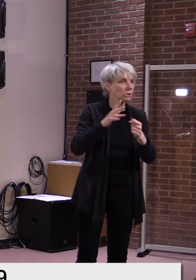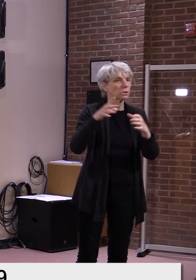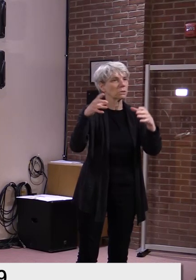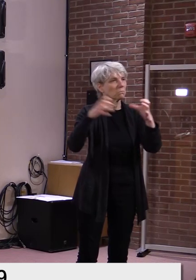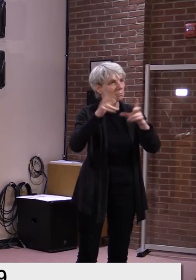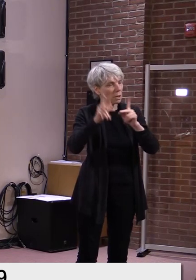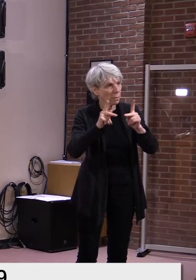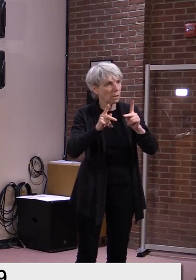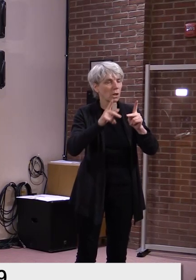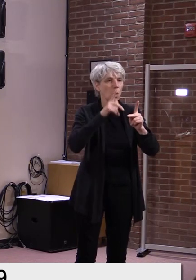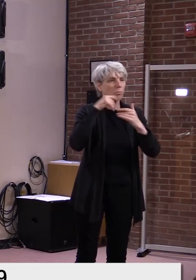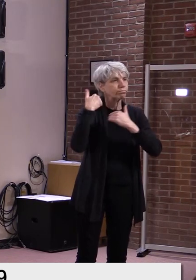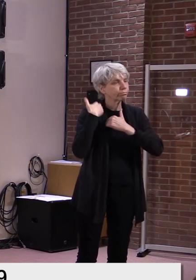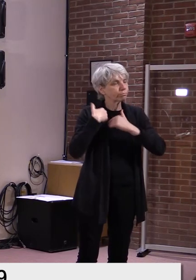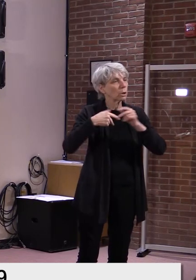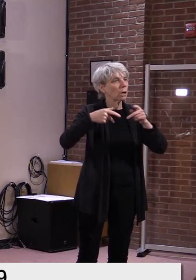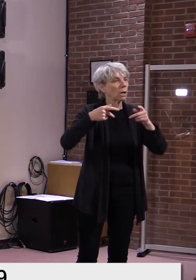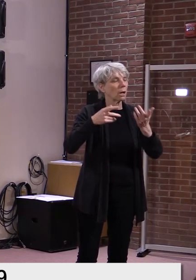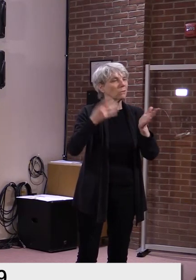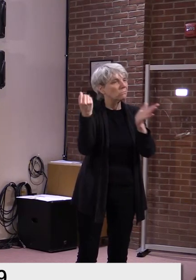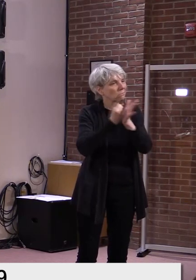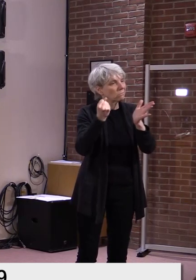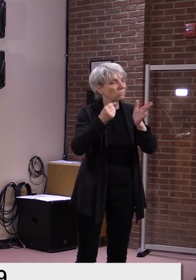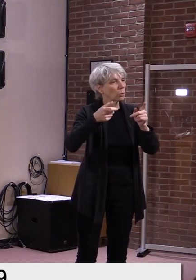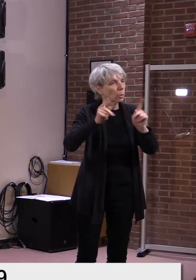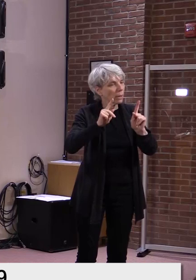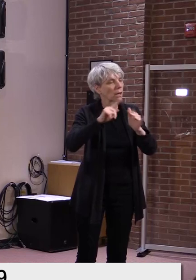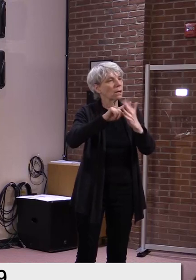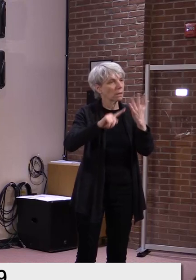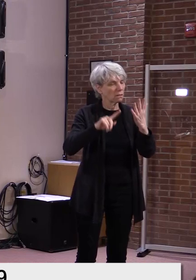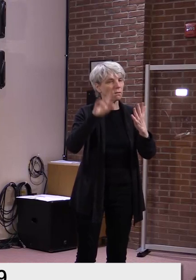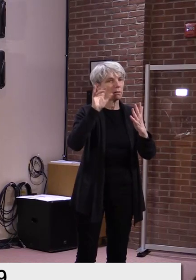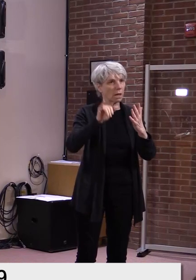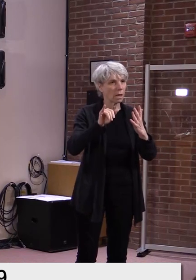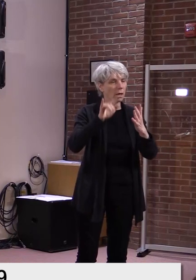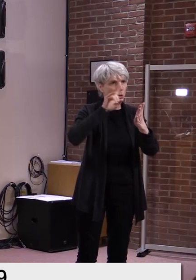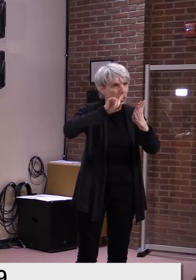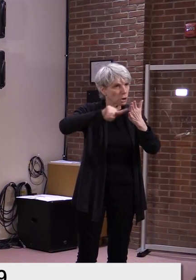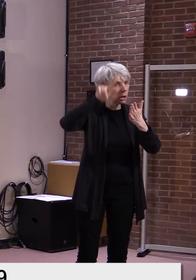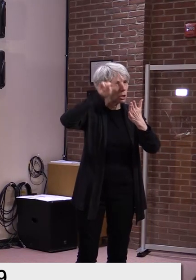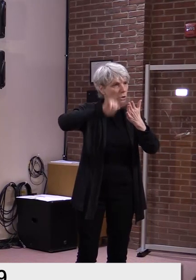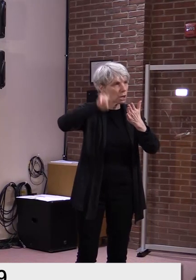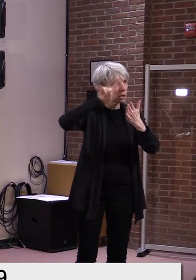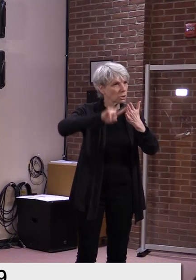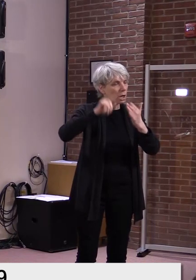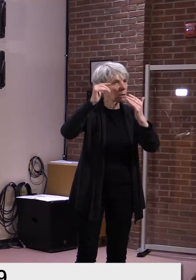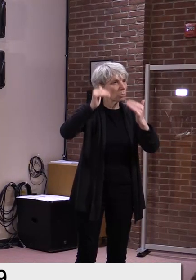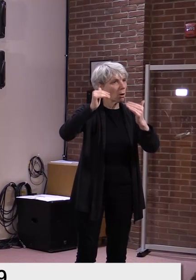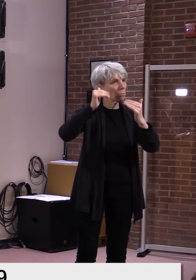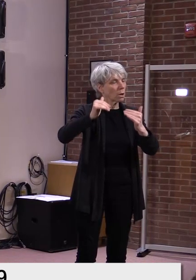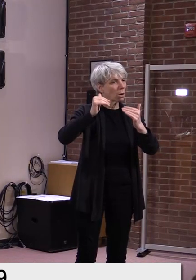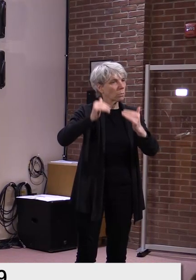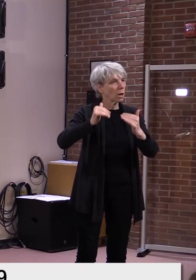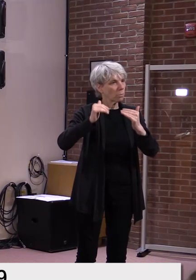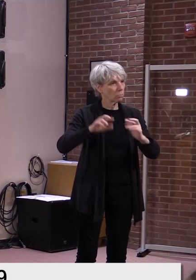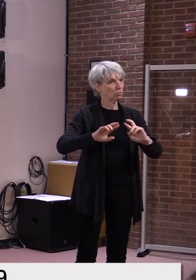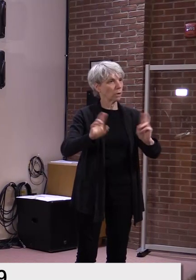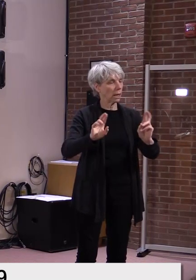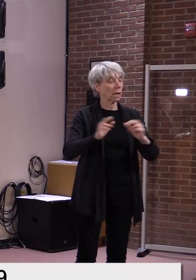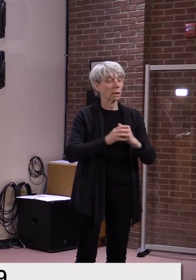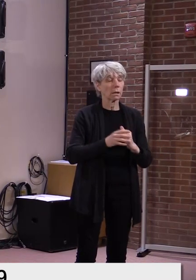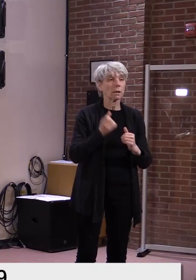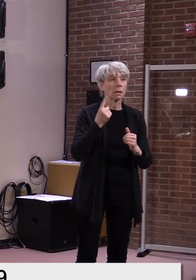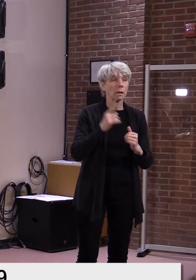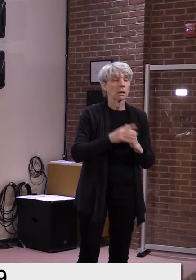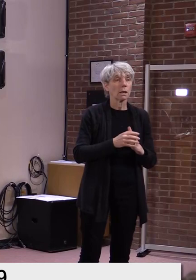the permitting in place and the various aspects of that facility, but making